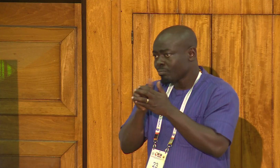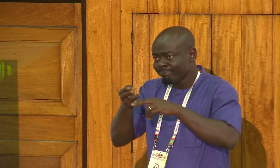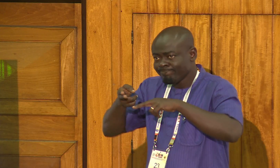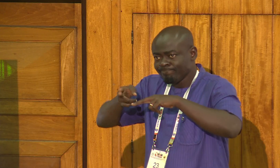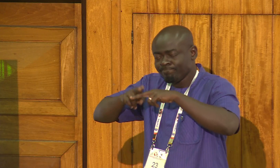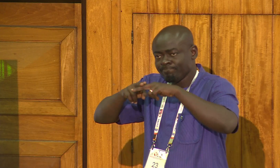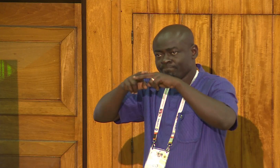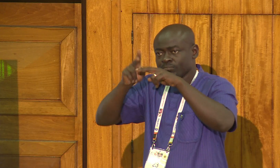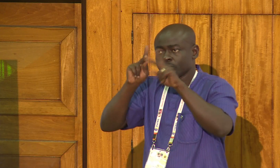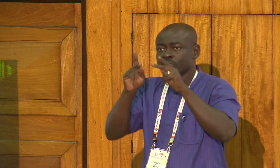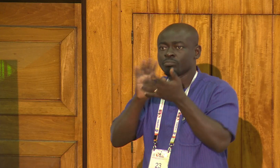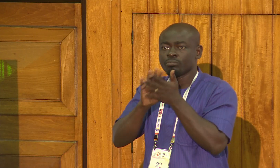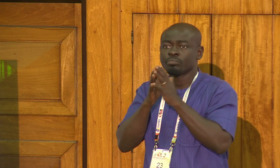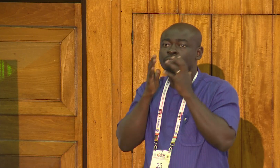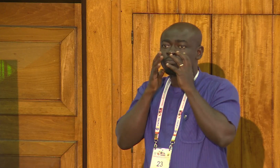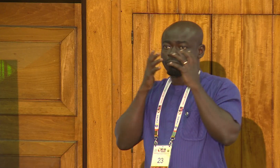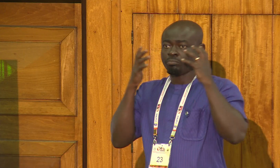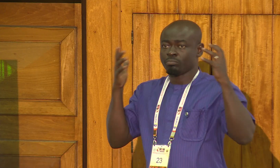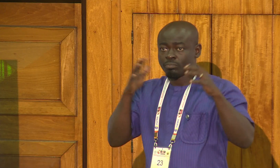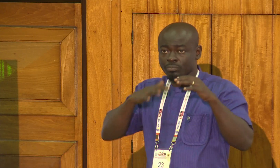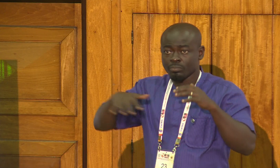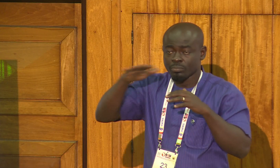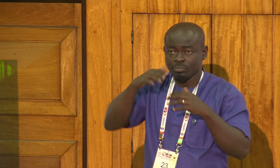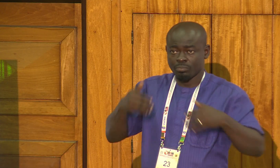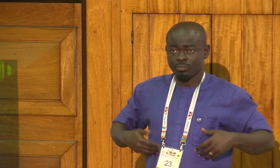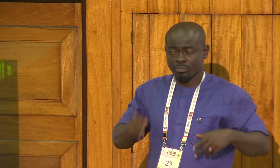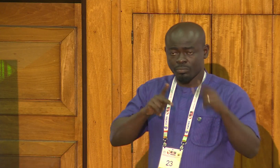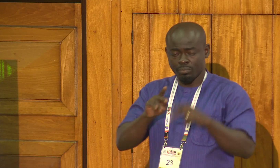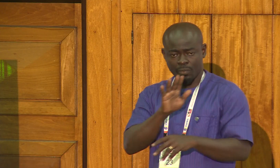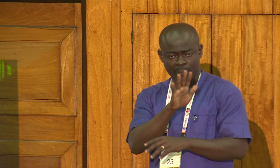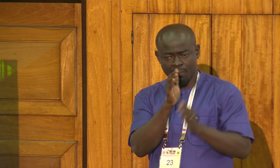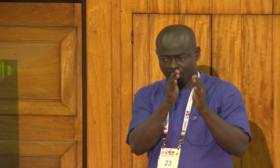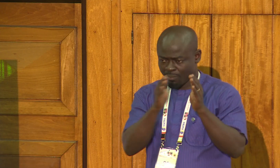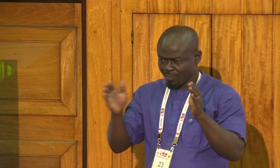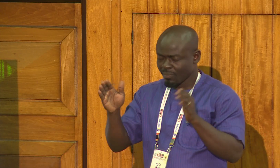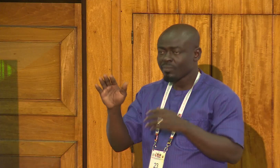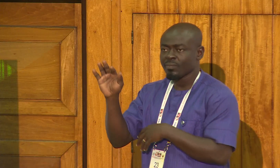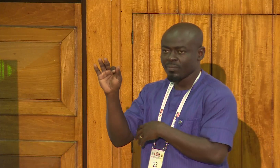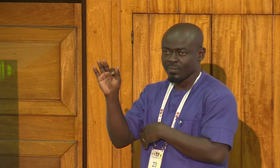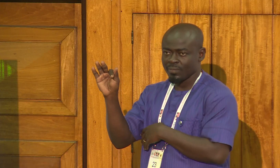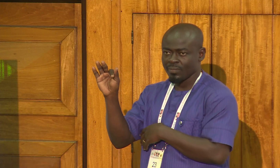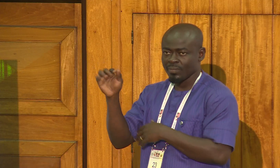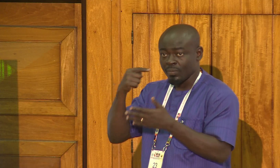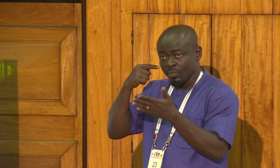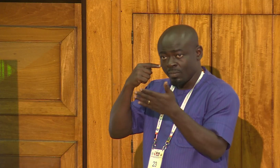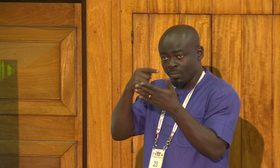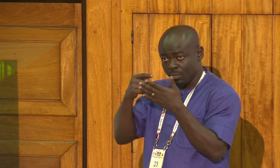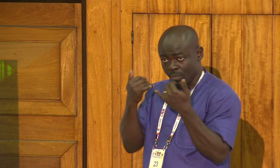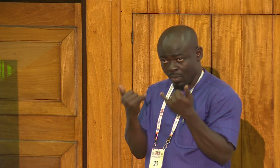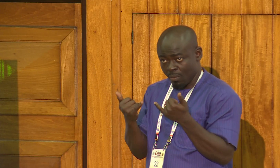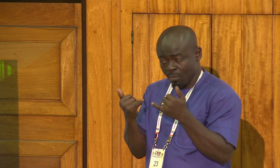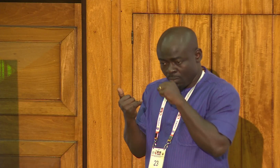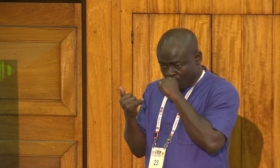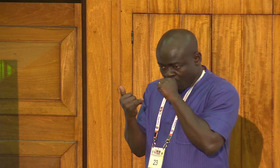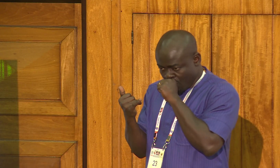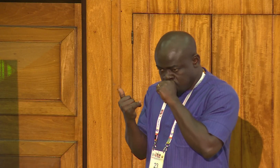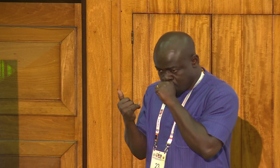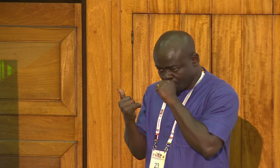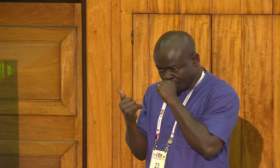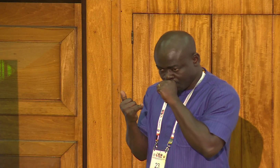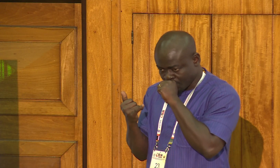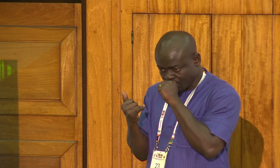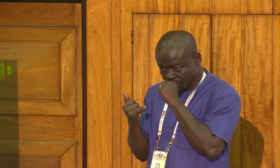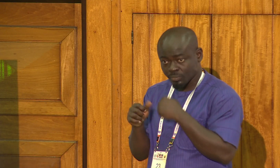in the proportion of obesity among young people aged 5 to 19. And if you look at them, Vietnam, South